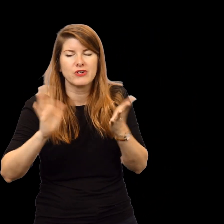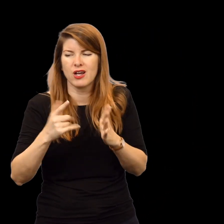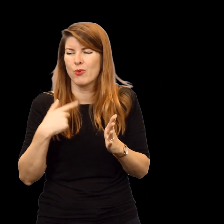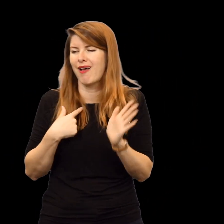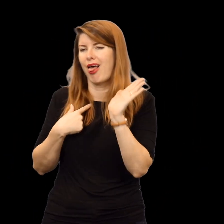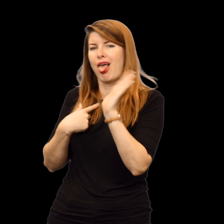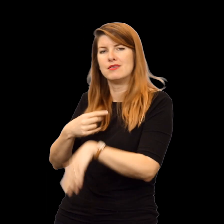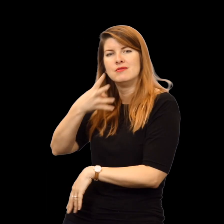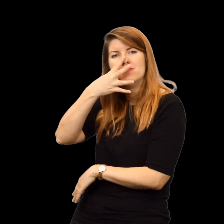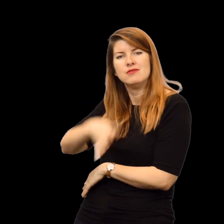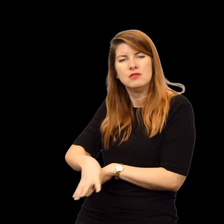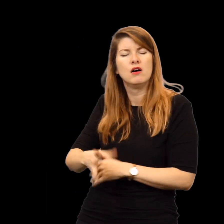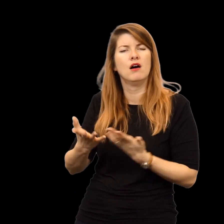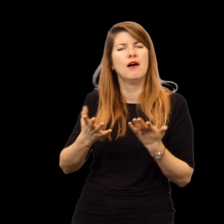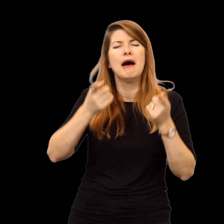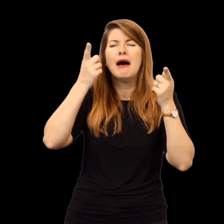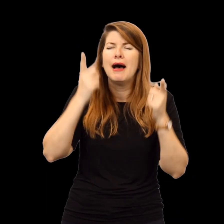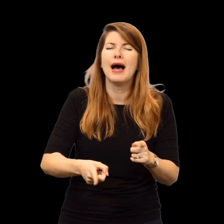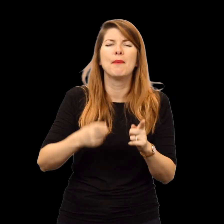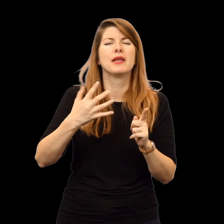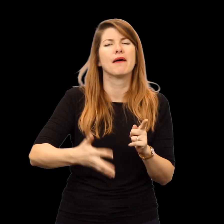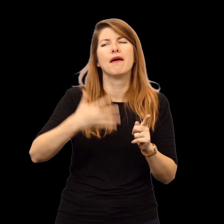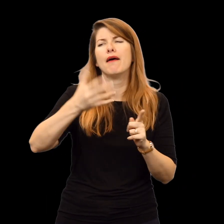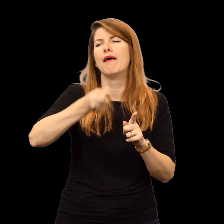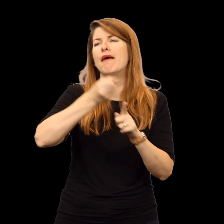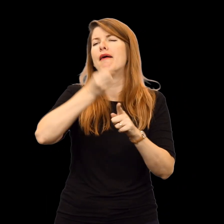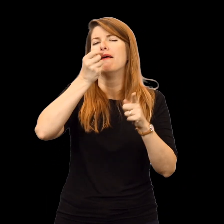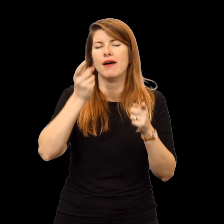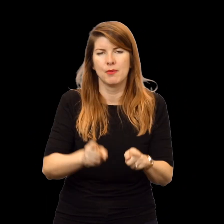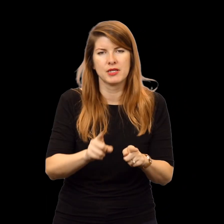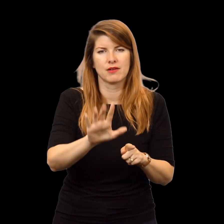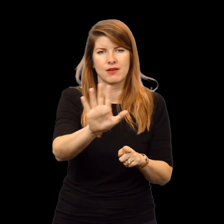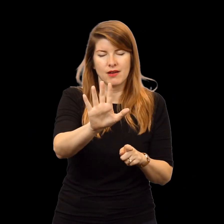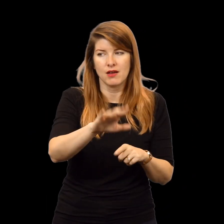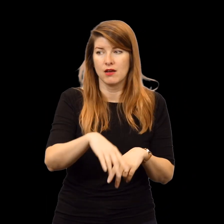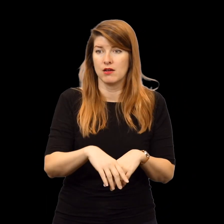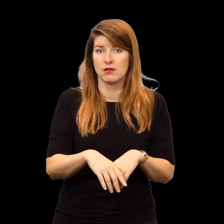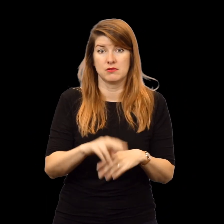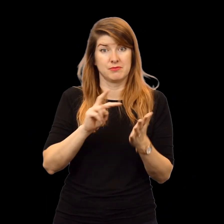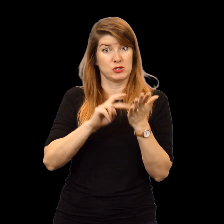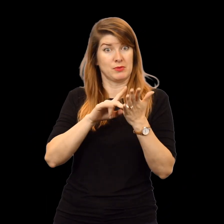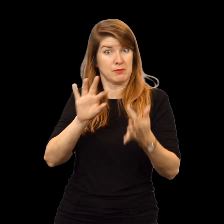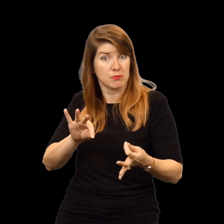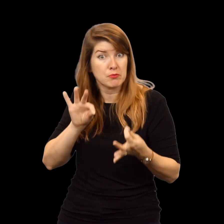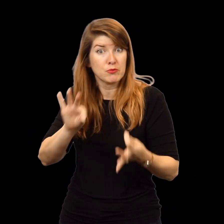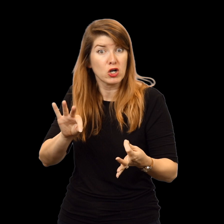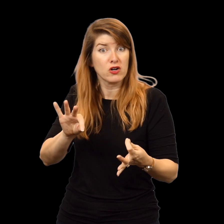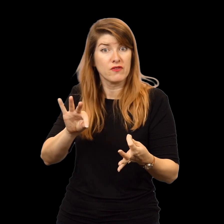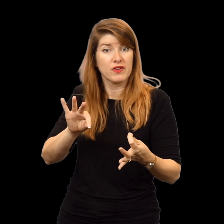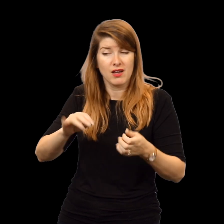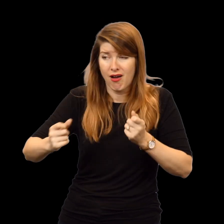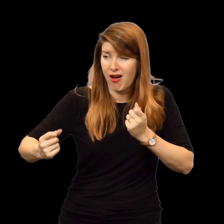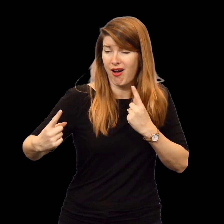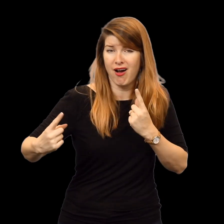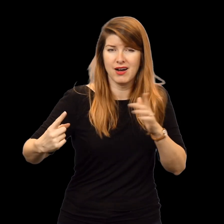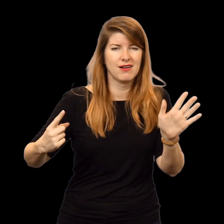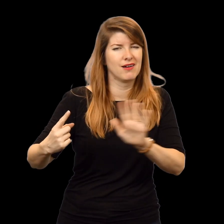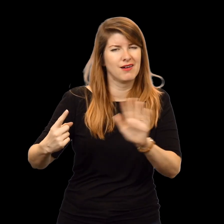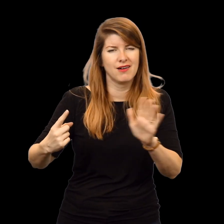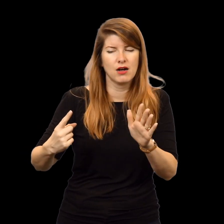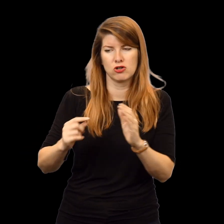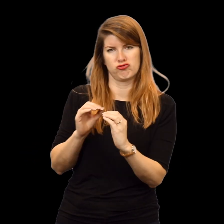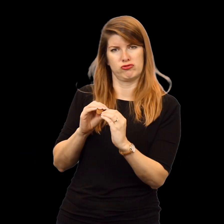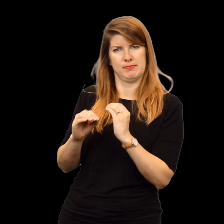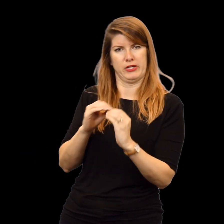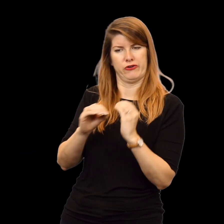and we just dismissed it. It happens. The issue is not perfect synchrony. The